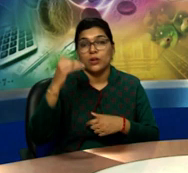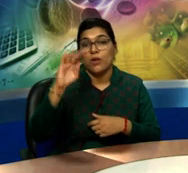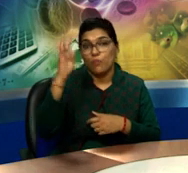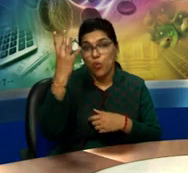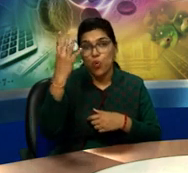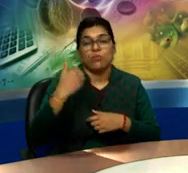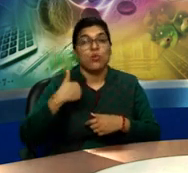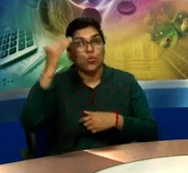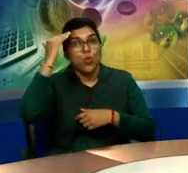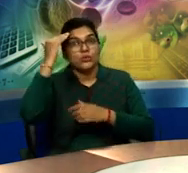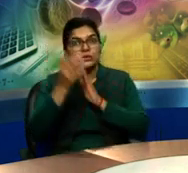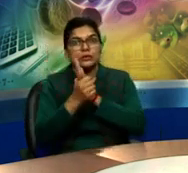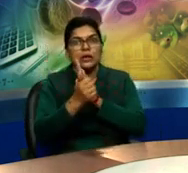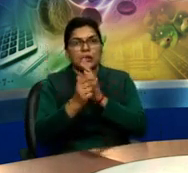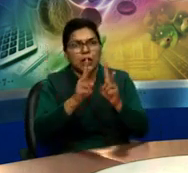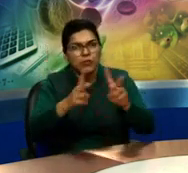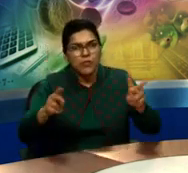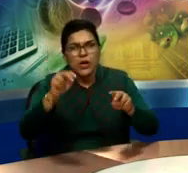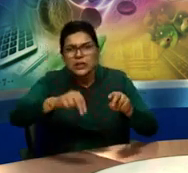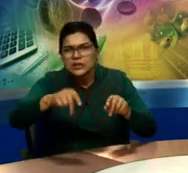rules, we can